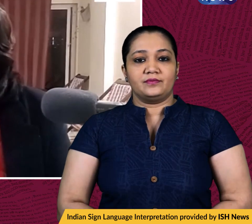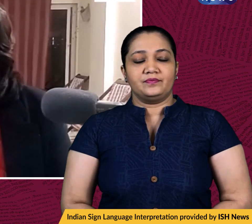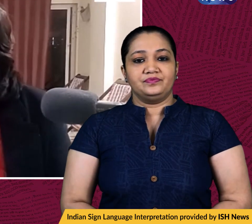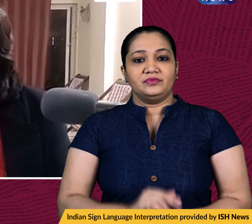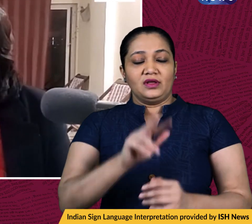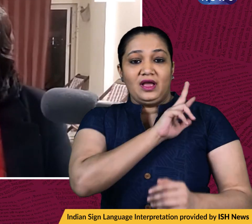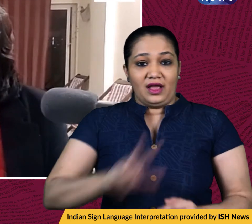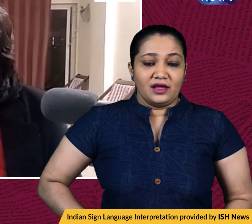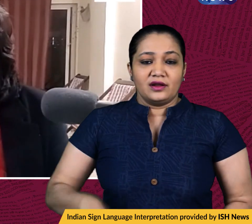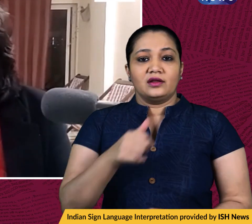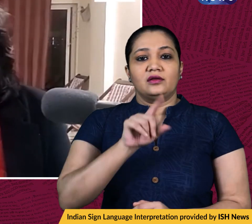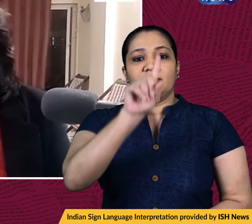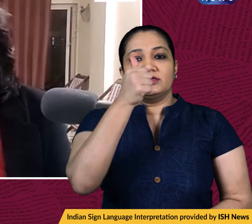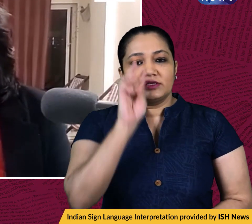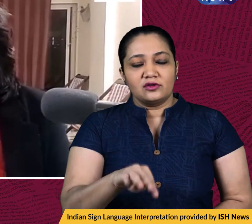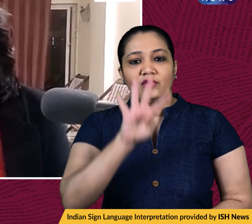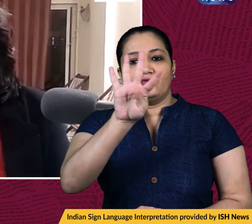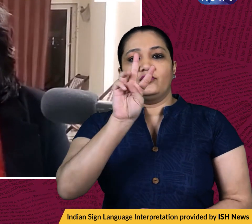cases. Karnataka has reported